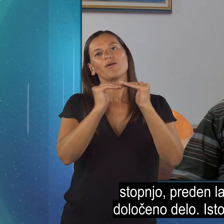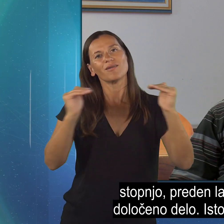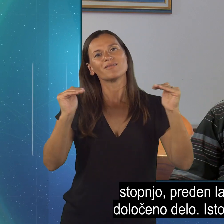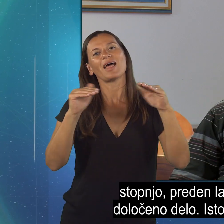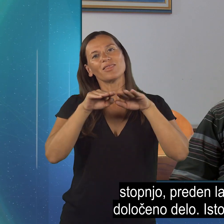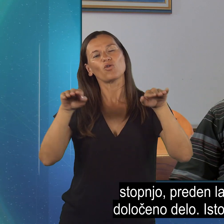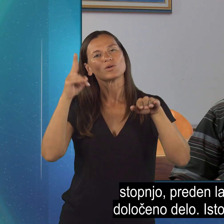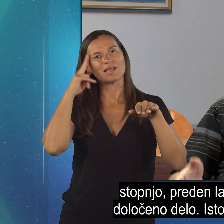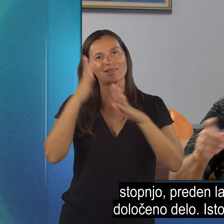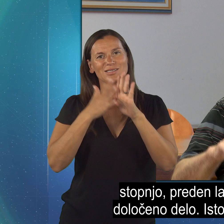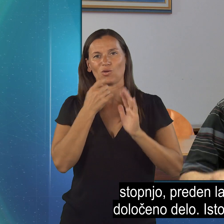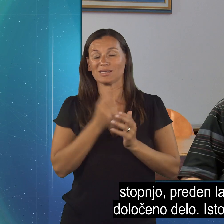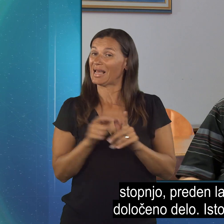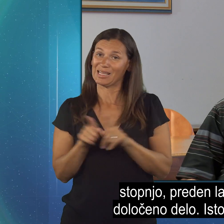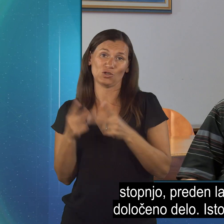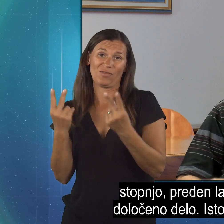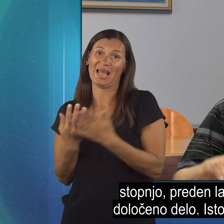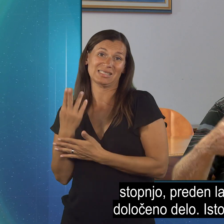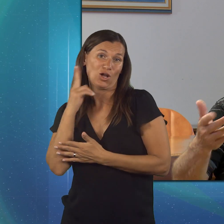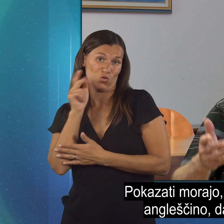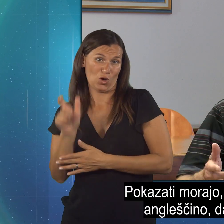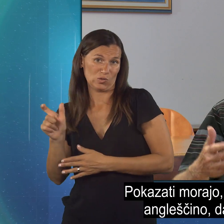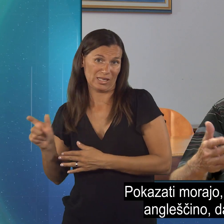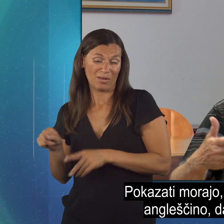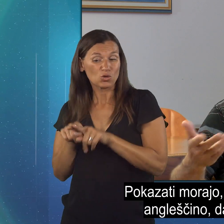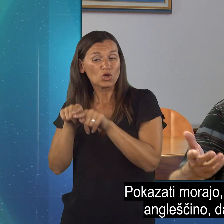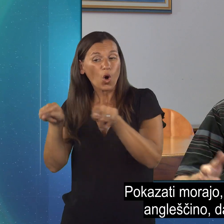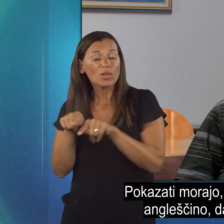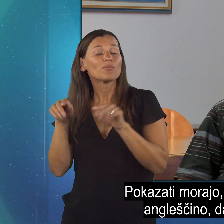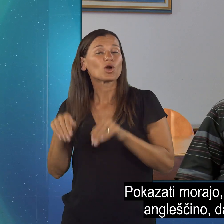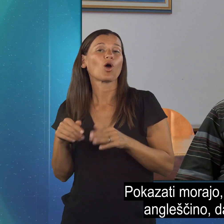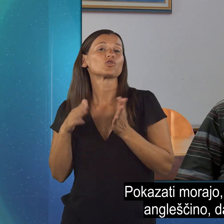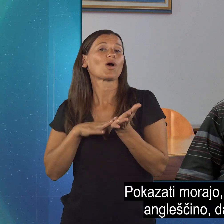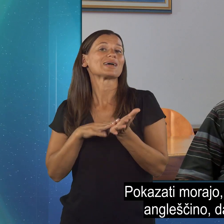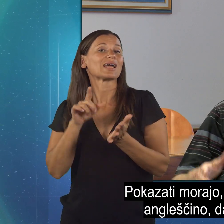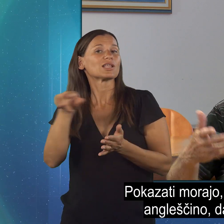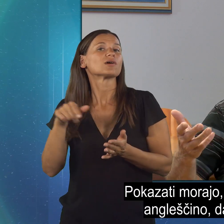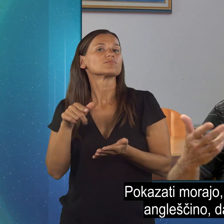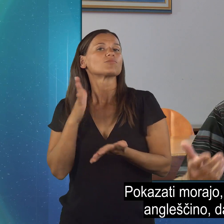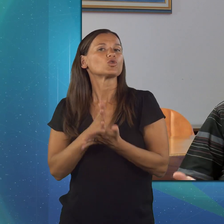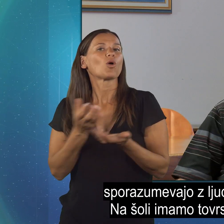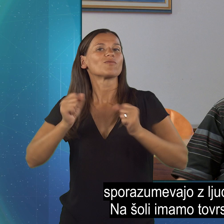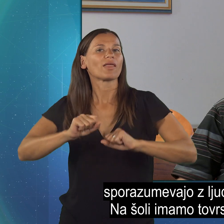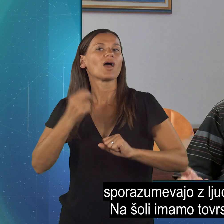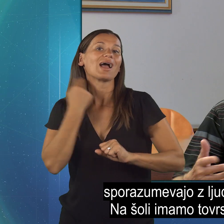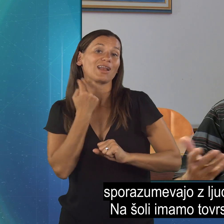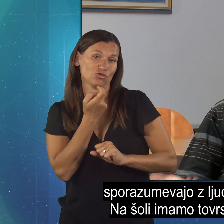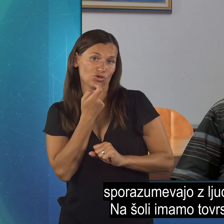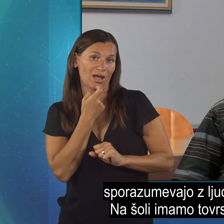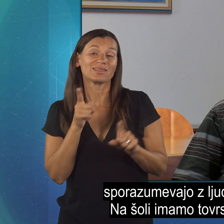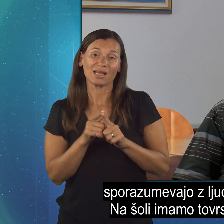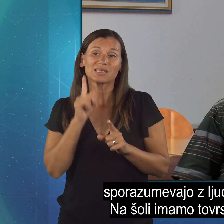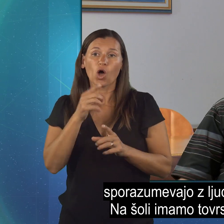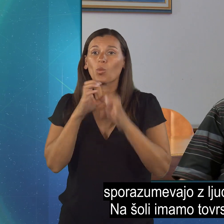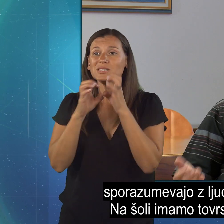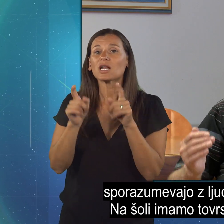get promotion or tenure. The same is true for deaf people. They have to show that they are fluent at English, that they can communicate with people who are